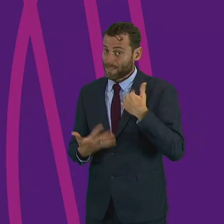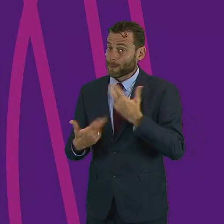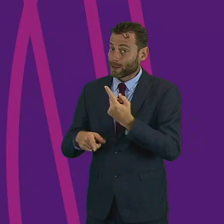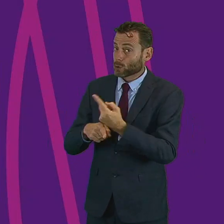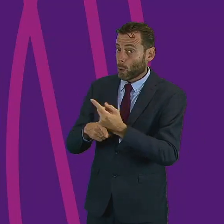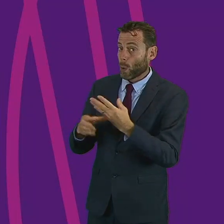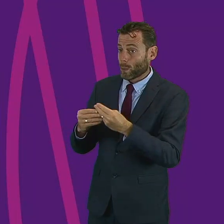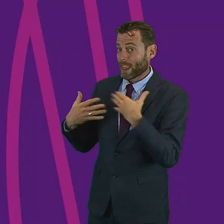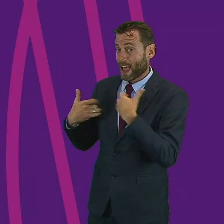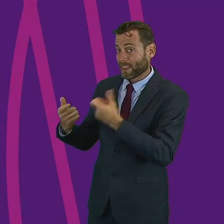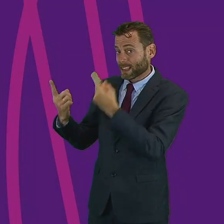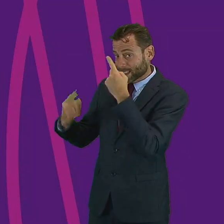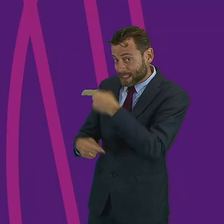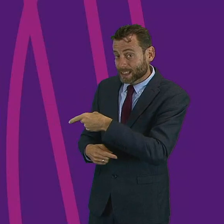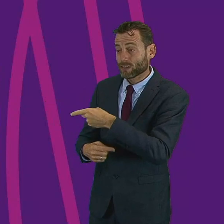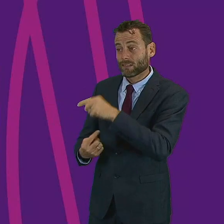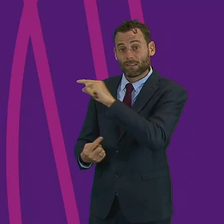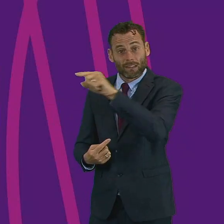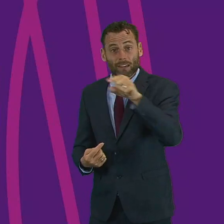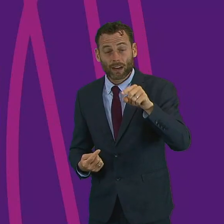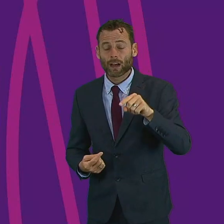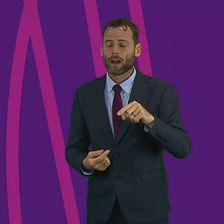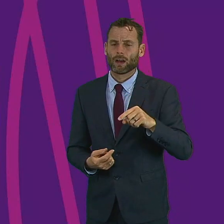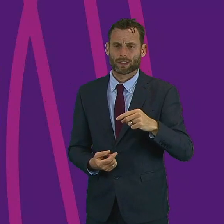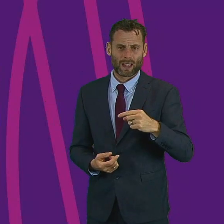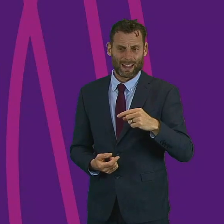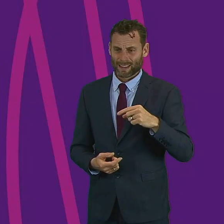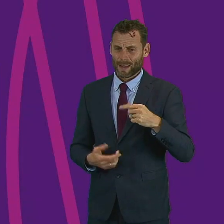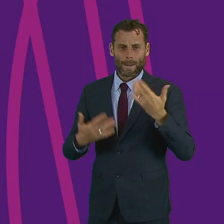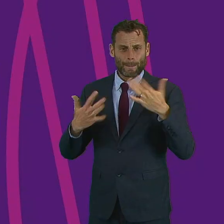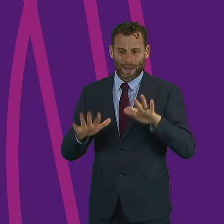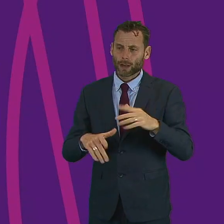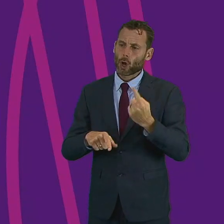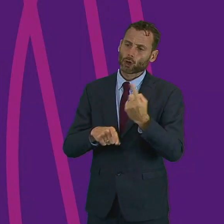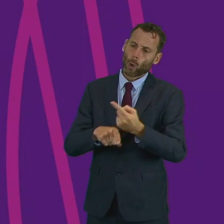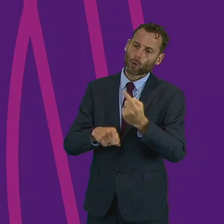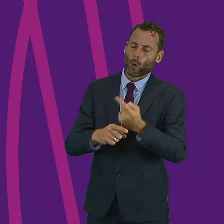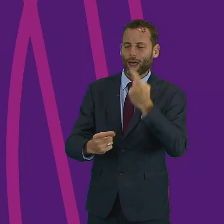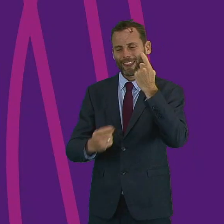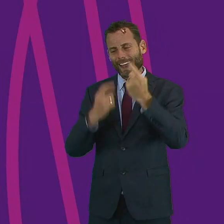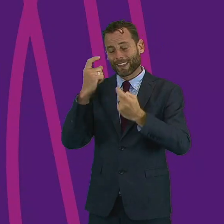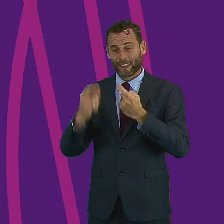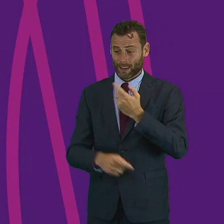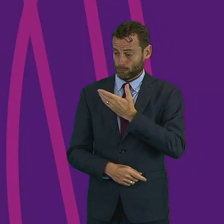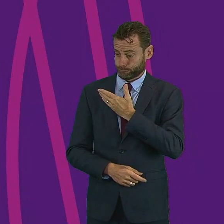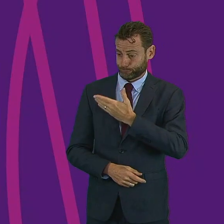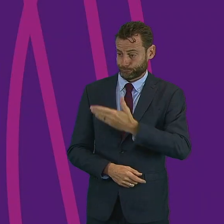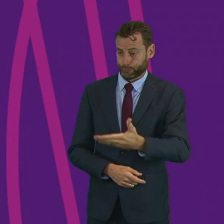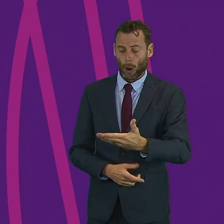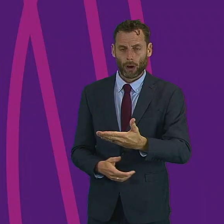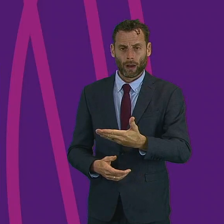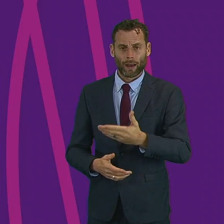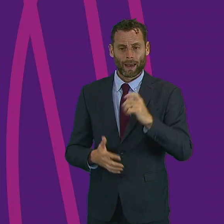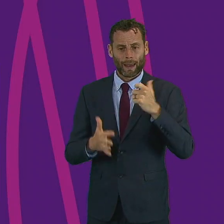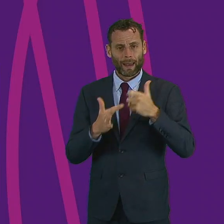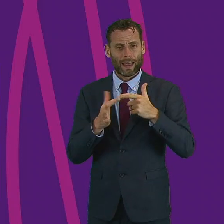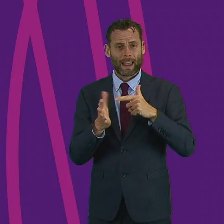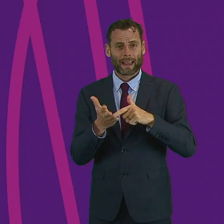Health Secretary will meet family representatives tomorrow, and we do look at whether there are more protections that we could in place to allow a more